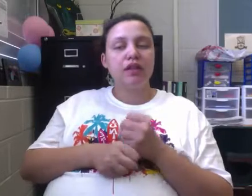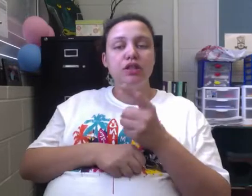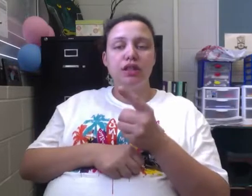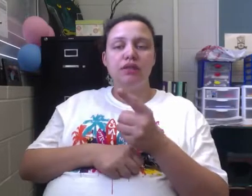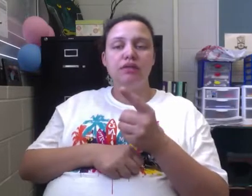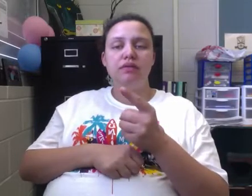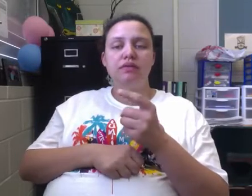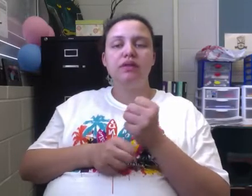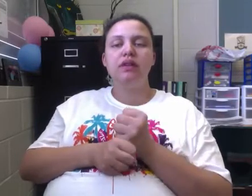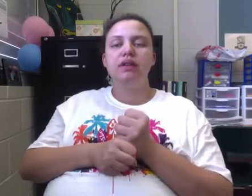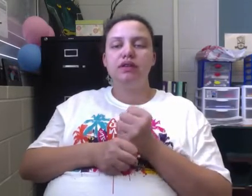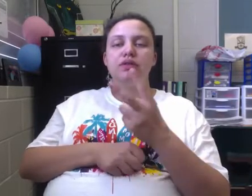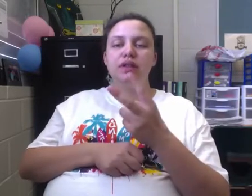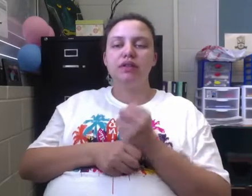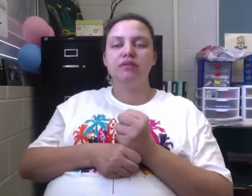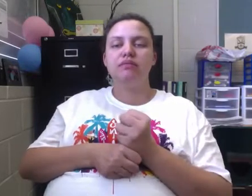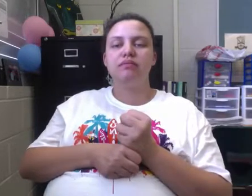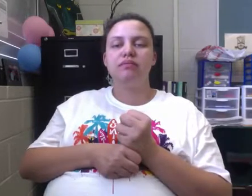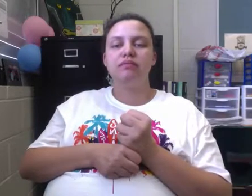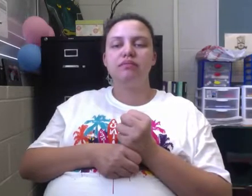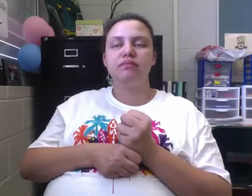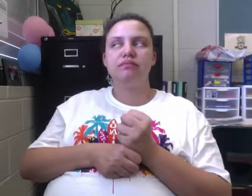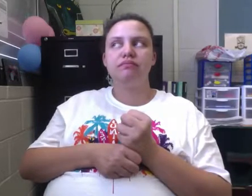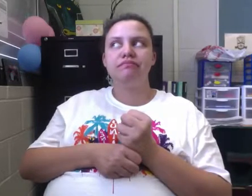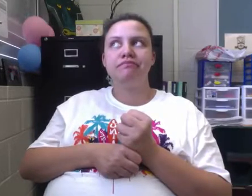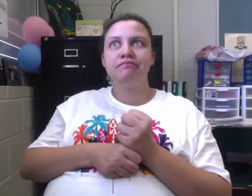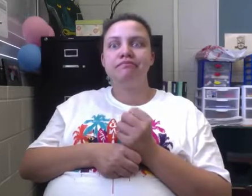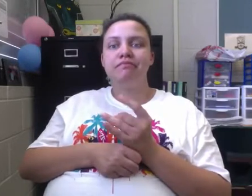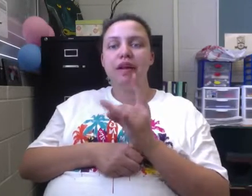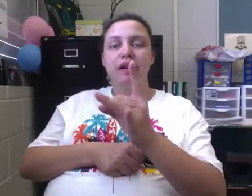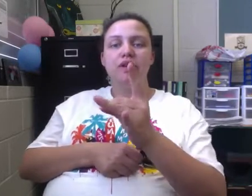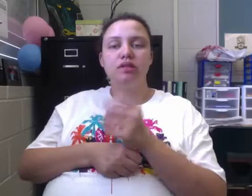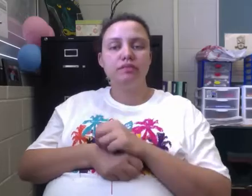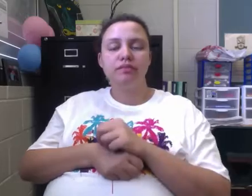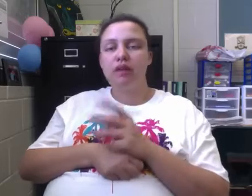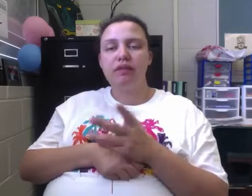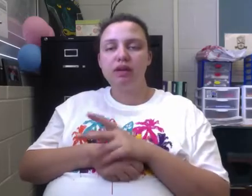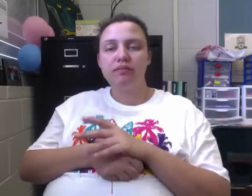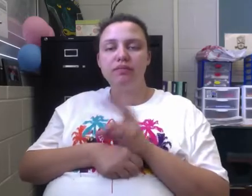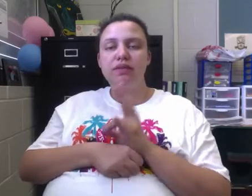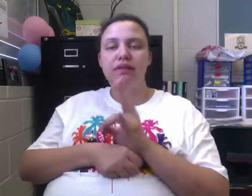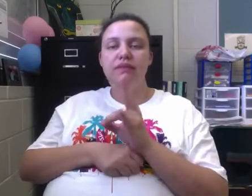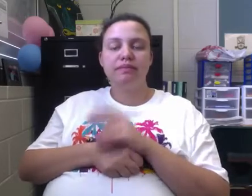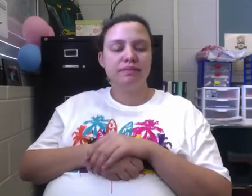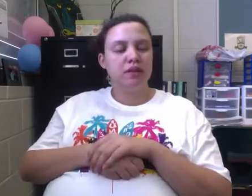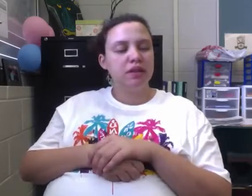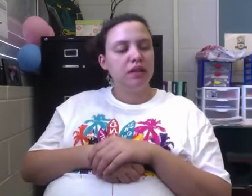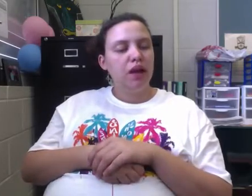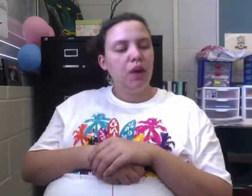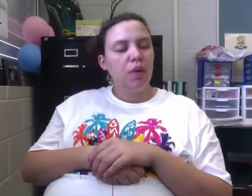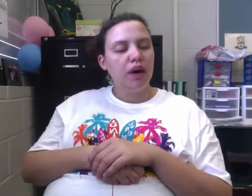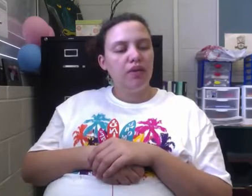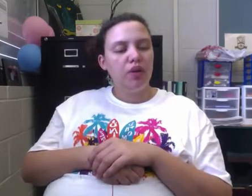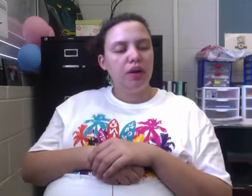Next year, 2 years, 8 years, whatever, 7. whatever you want to